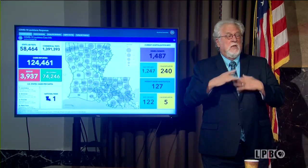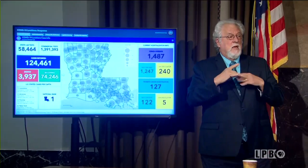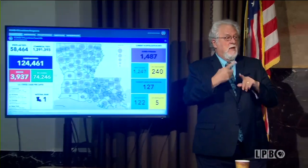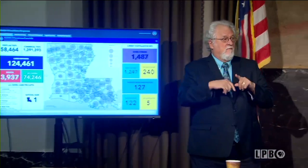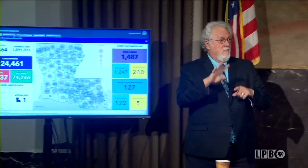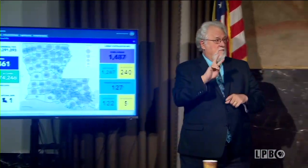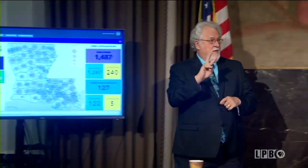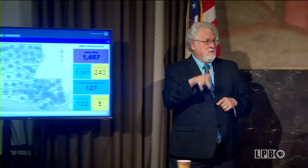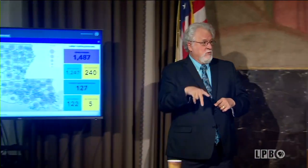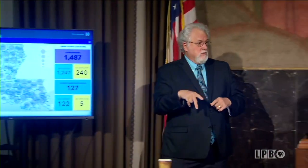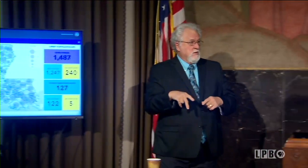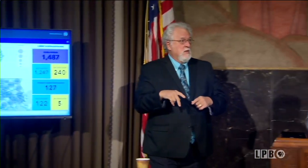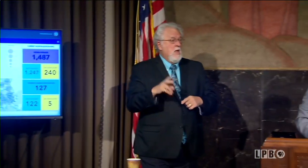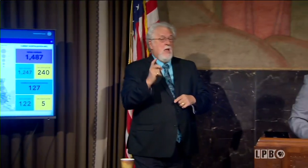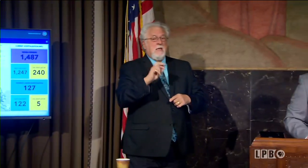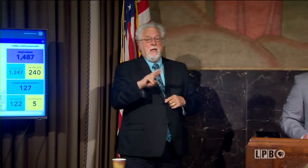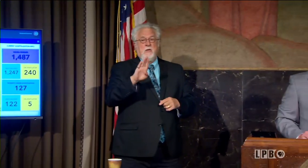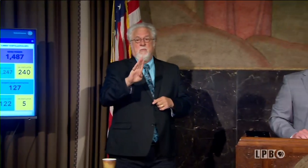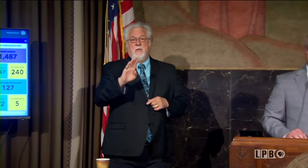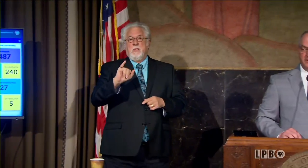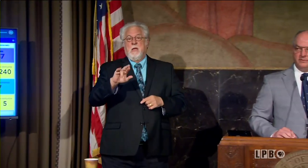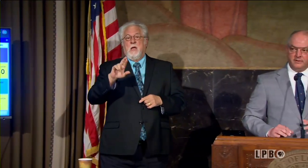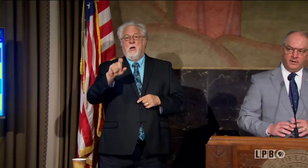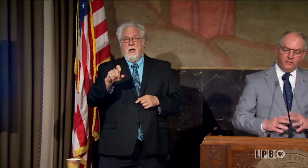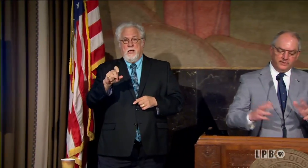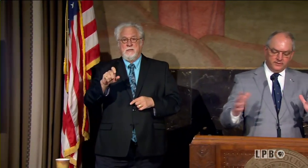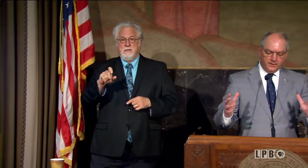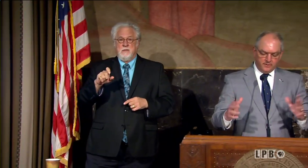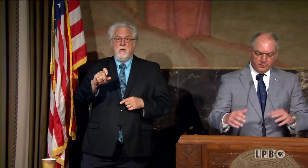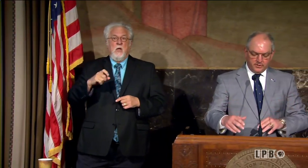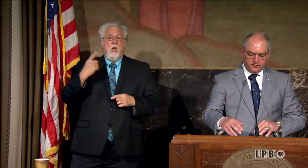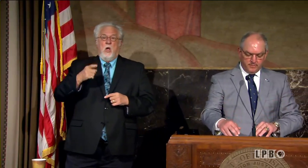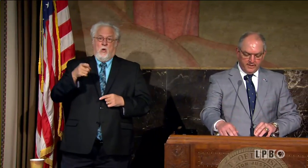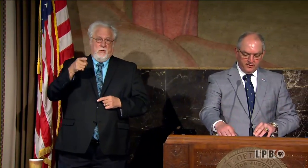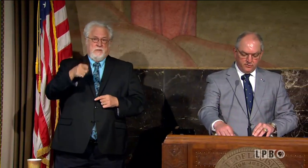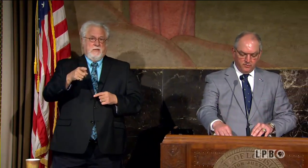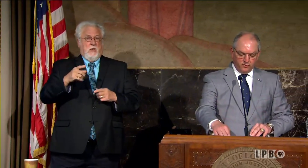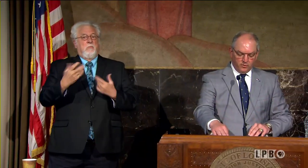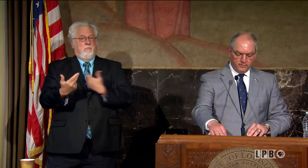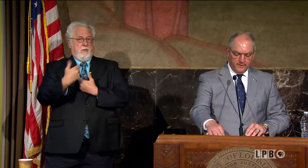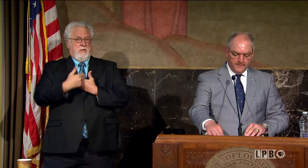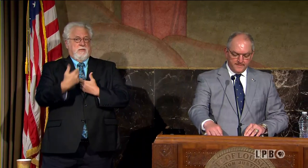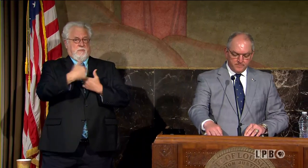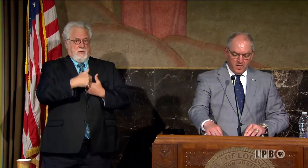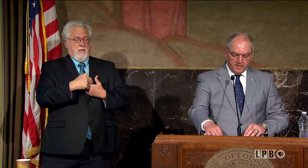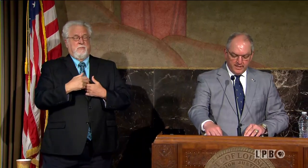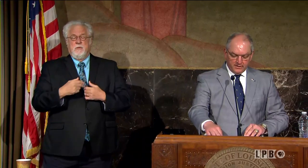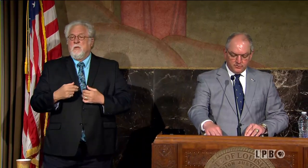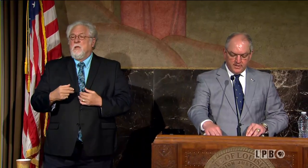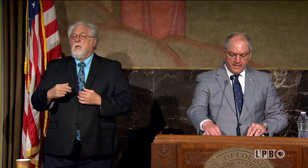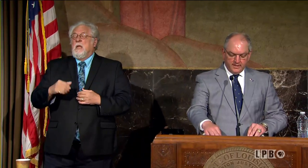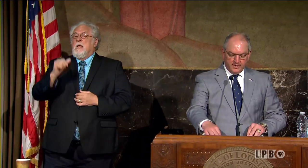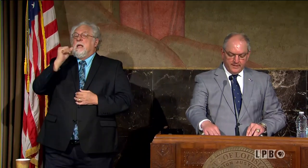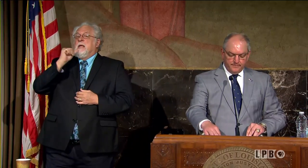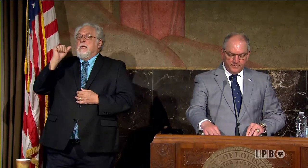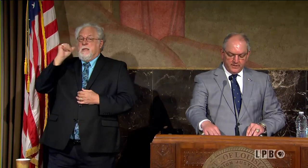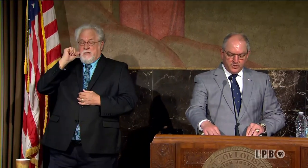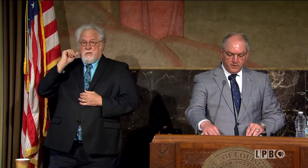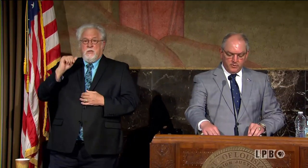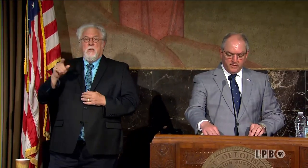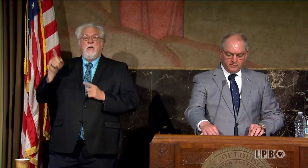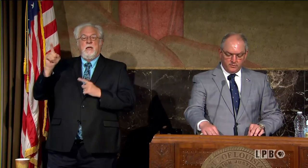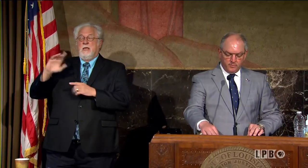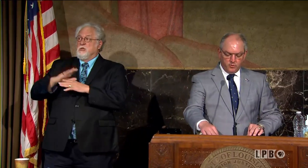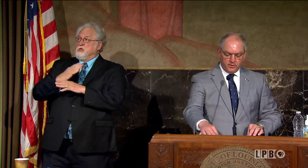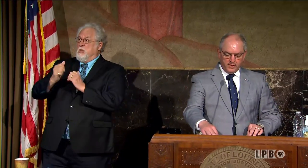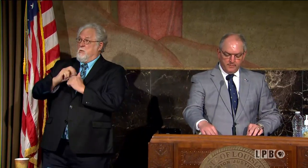President. Dr. Birx is always there to participate and so forth. Yesterday, they